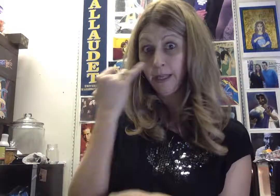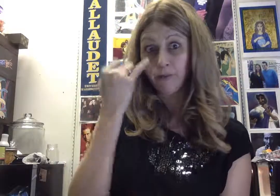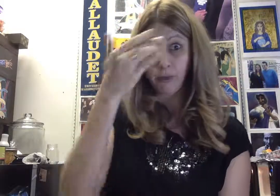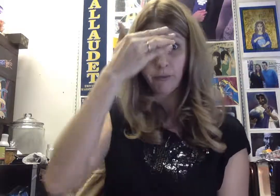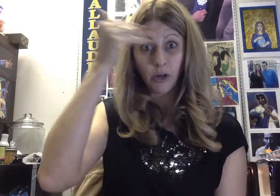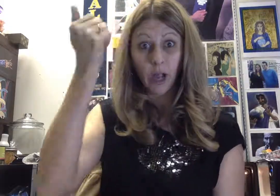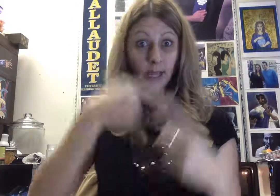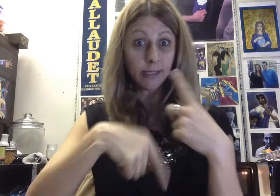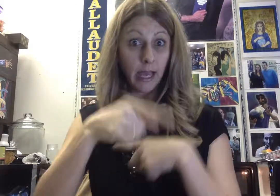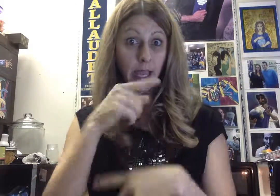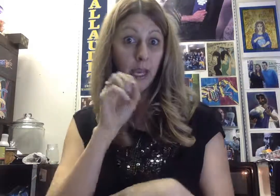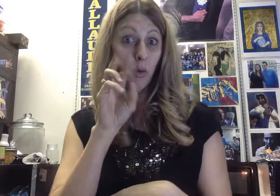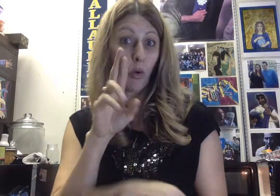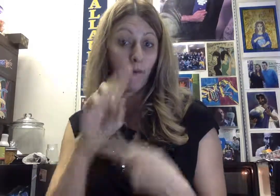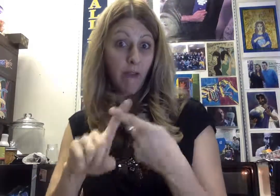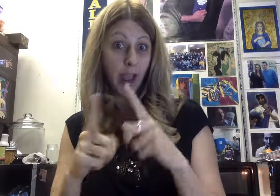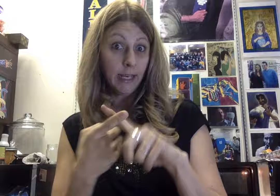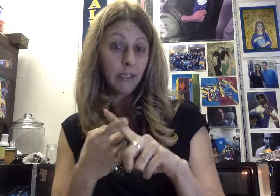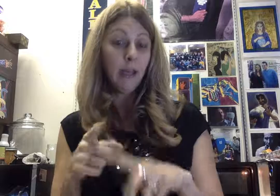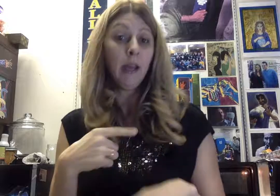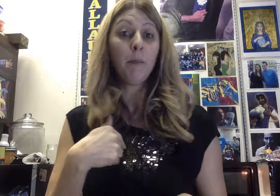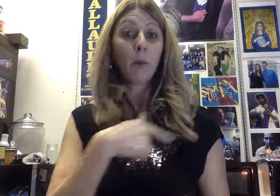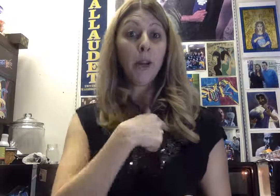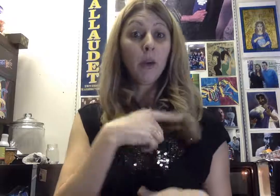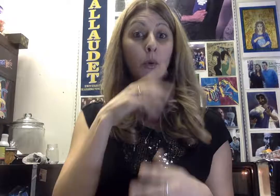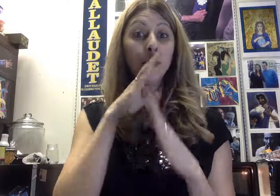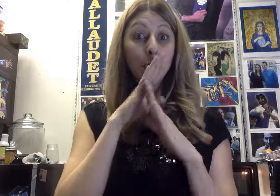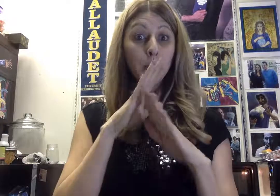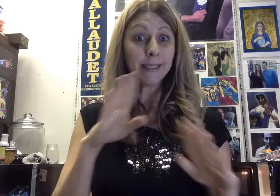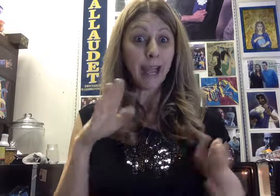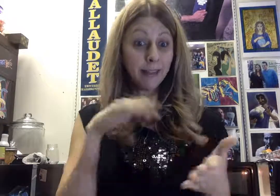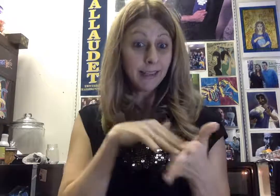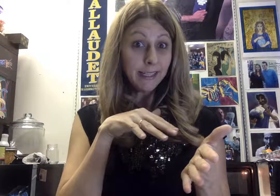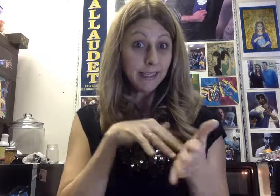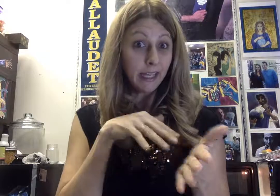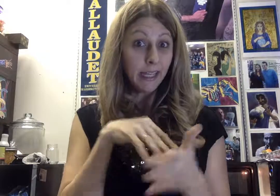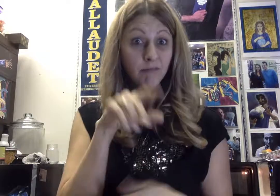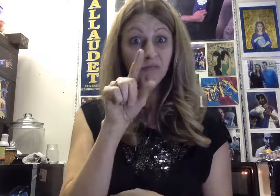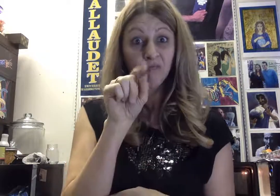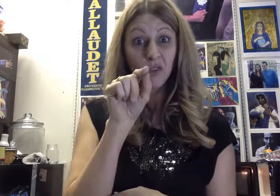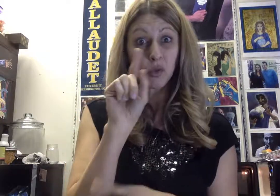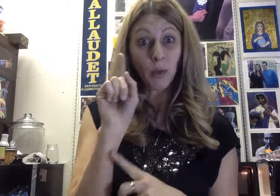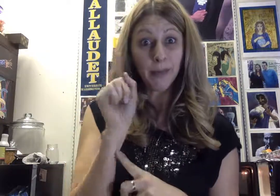if you forgot a sign or a friend, but we are going to silently study for 20